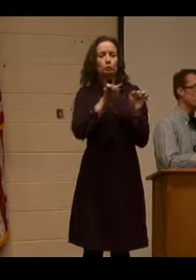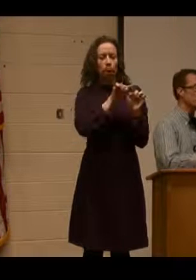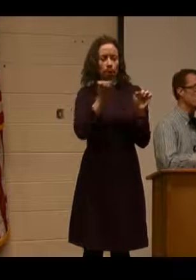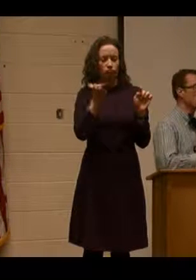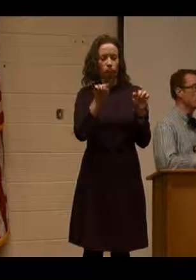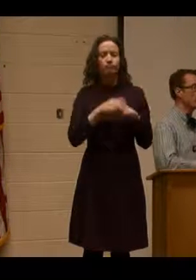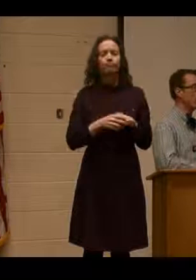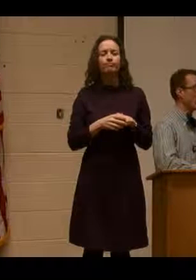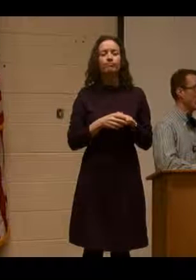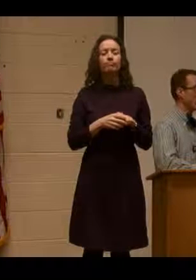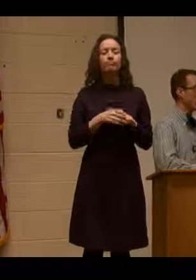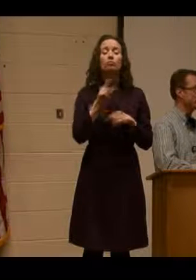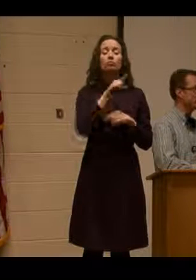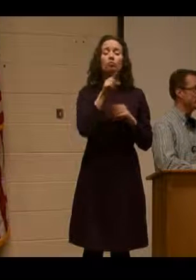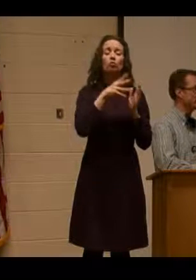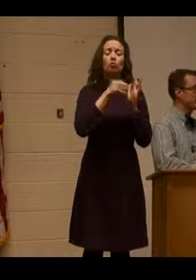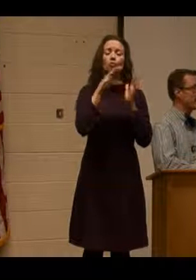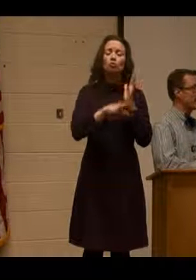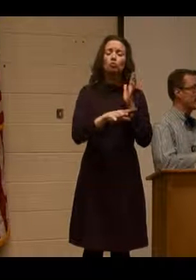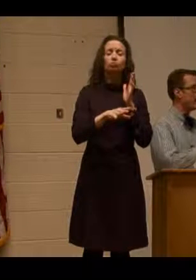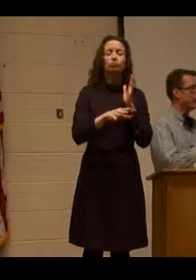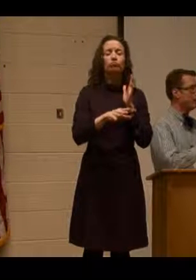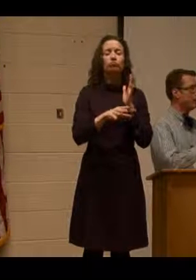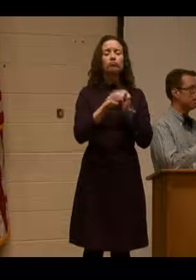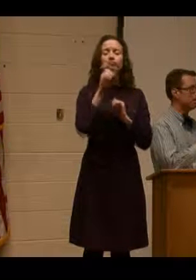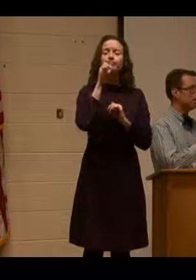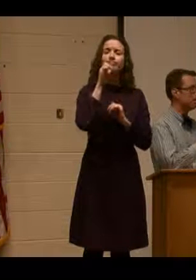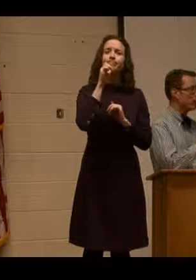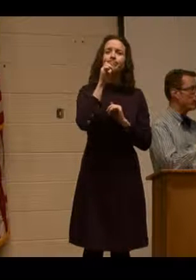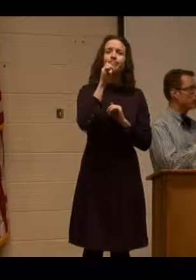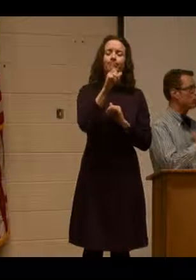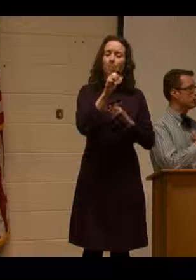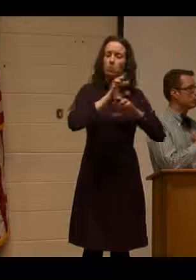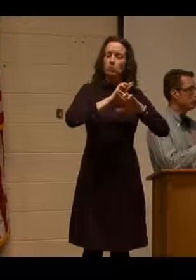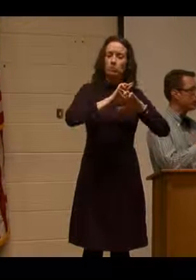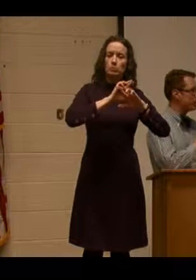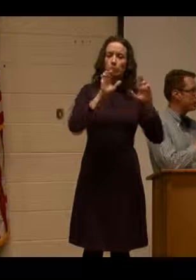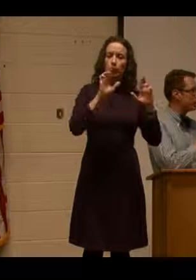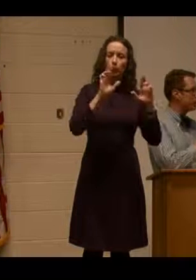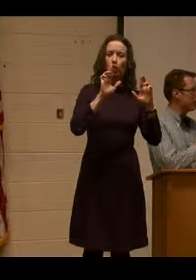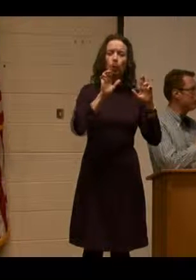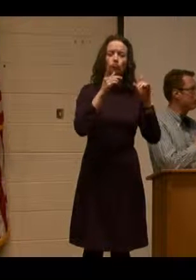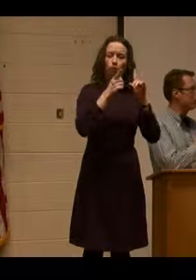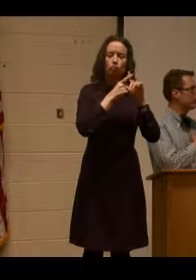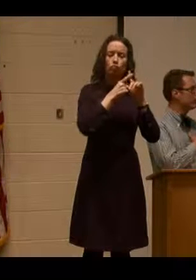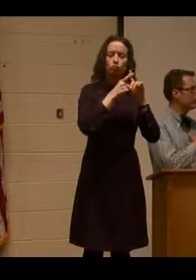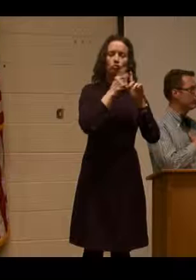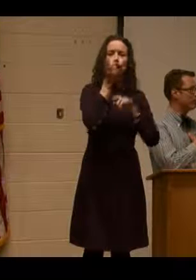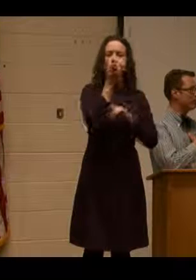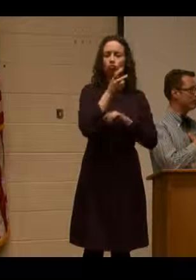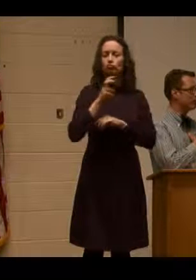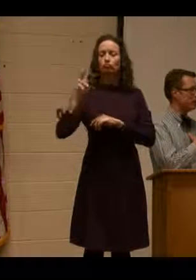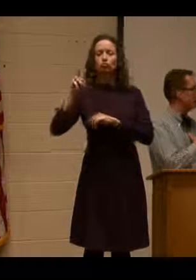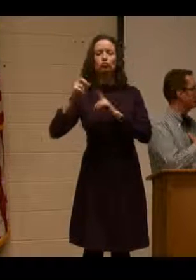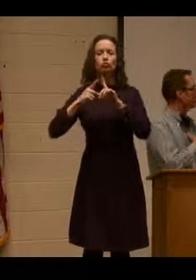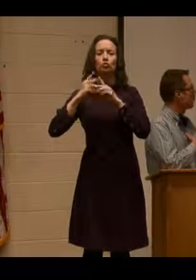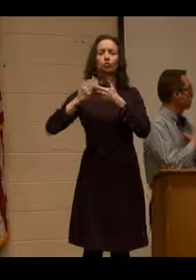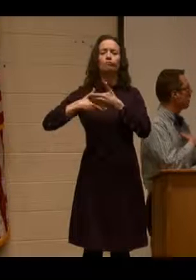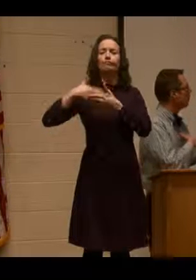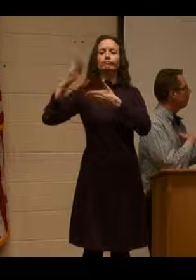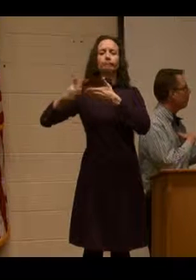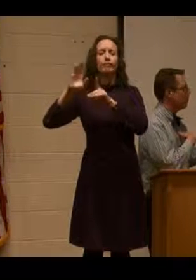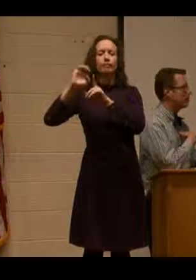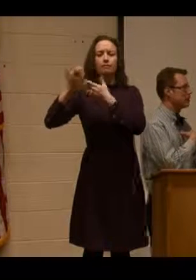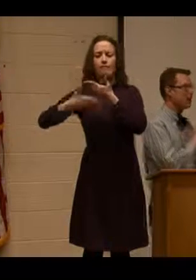yet ready to transition into their next environment. And their next environment